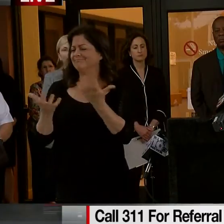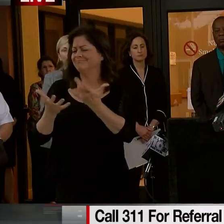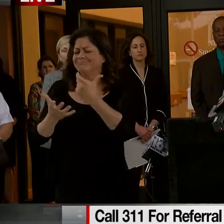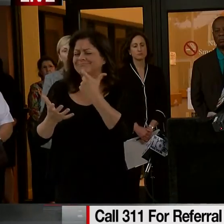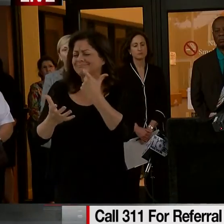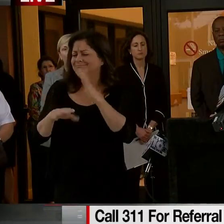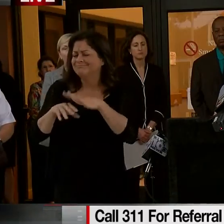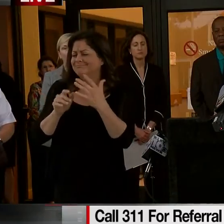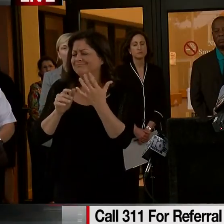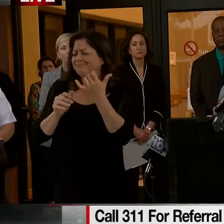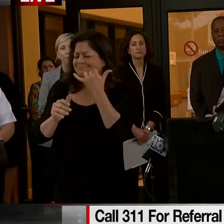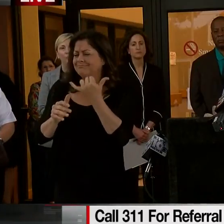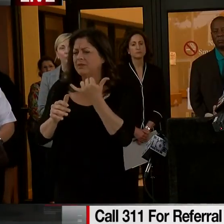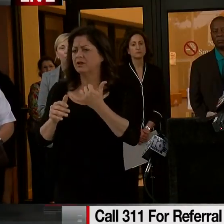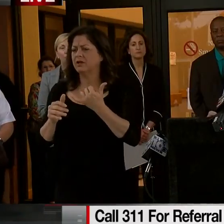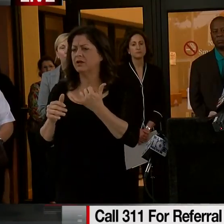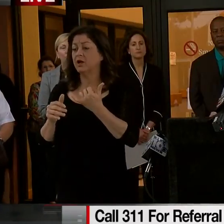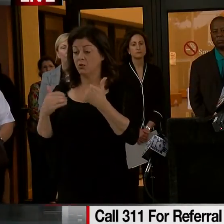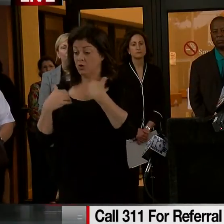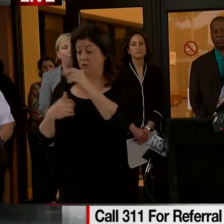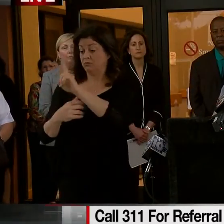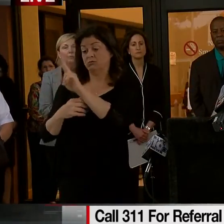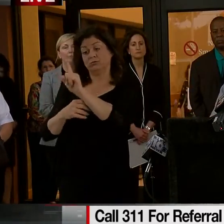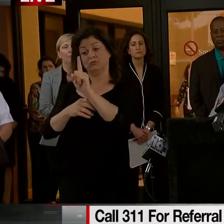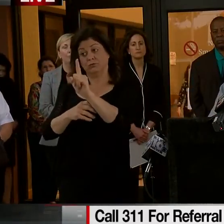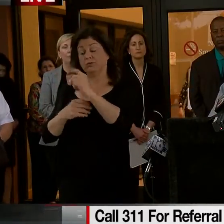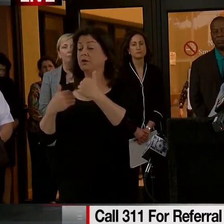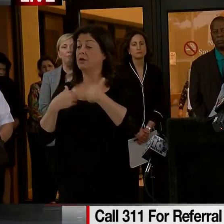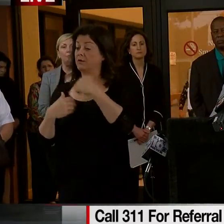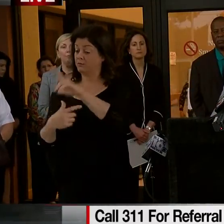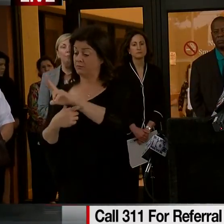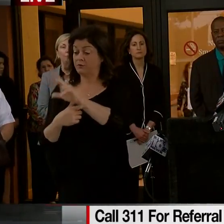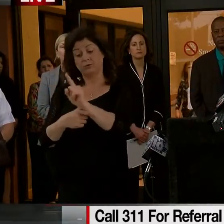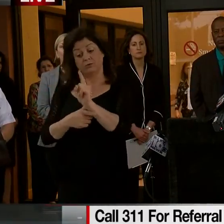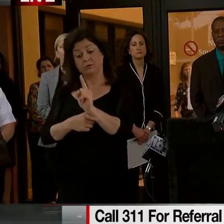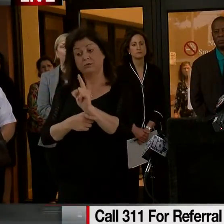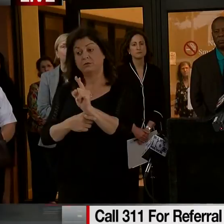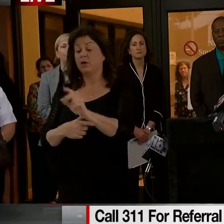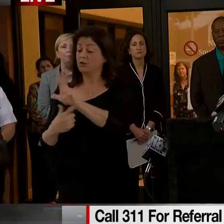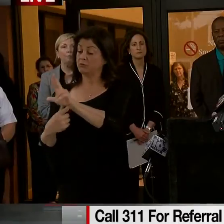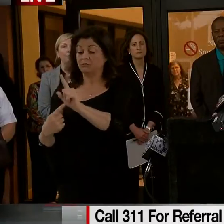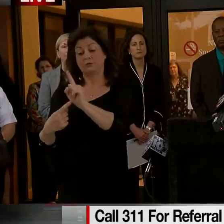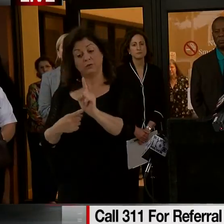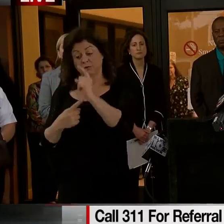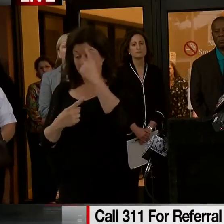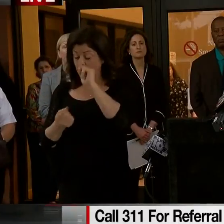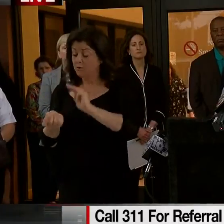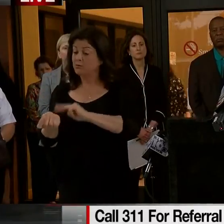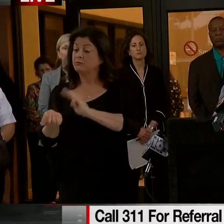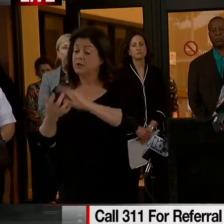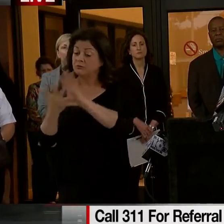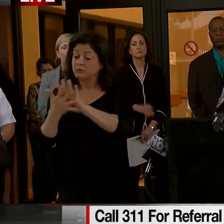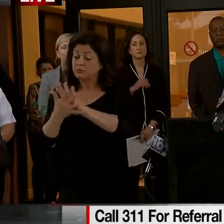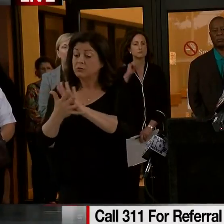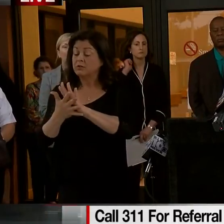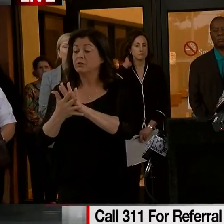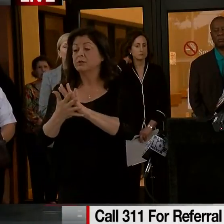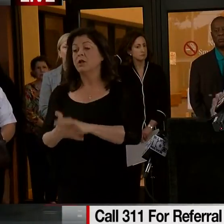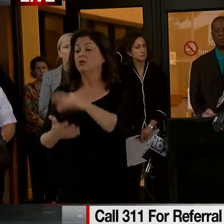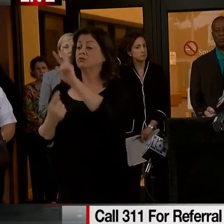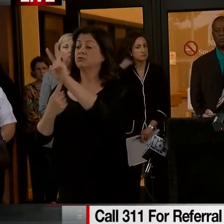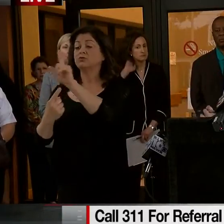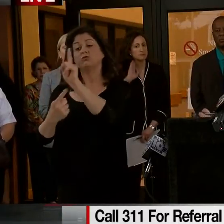well. That's a complement to 311. 311 is going to be for that medical screening and LCG public services, but 211